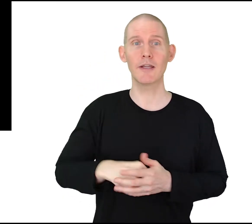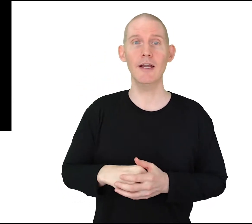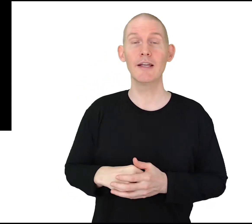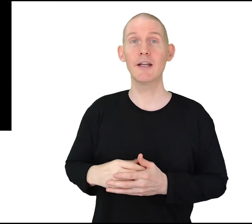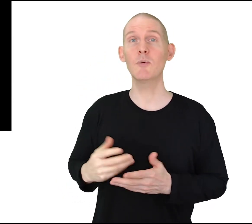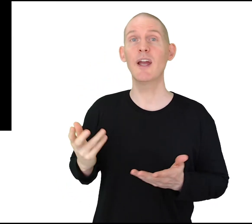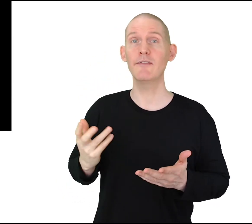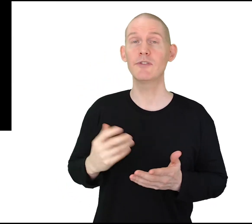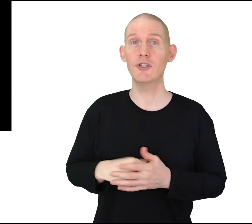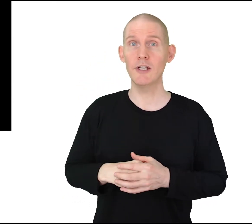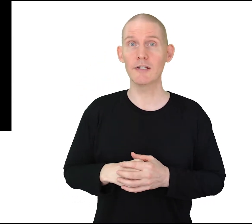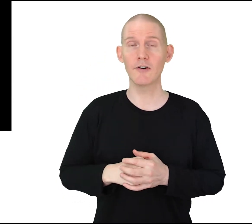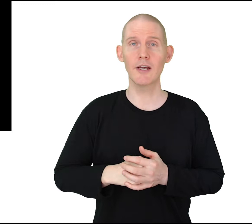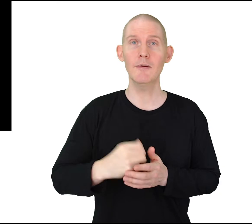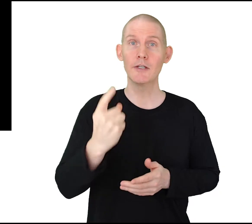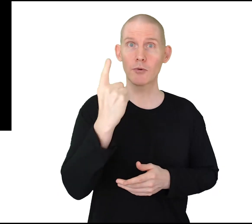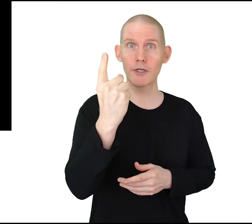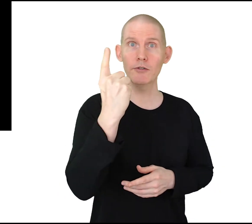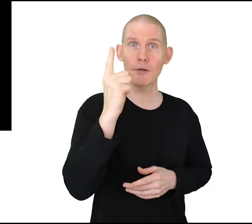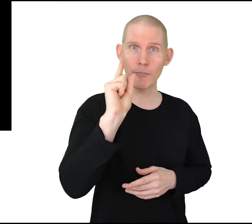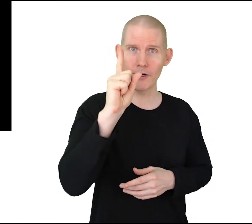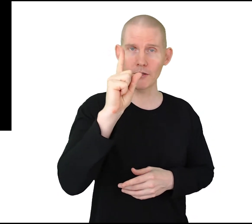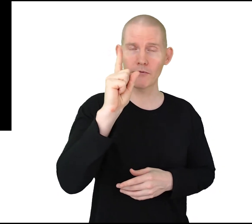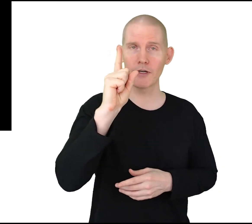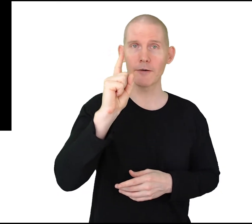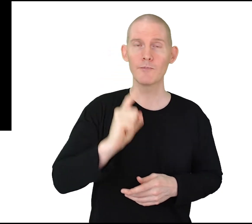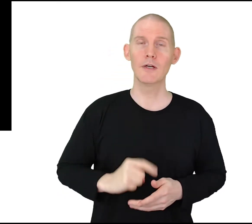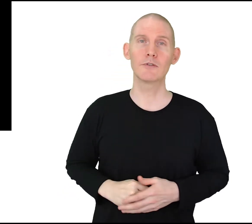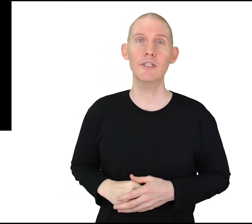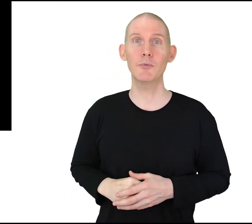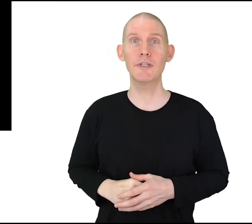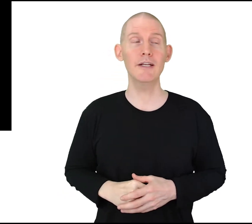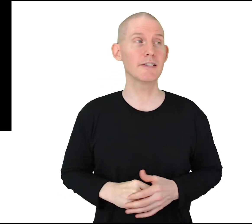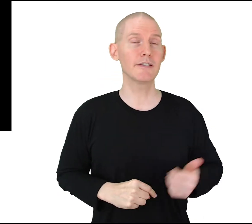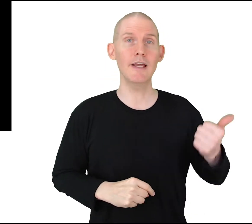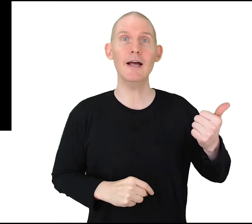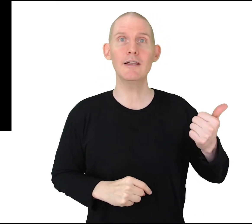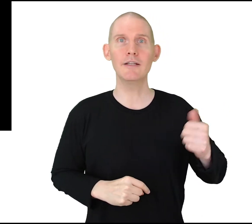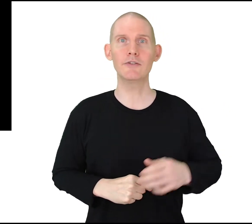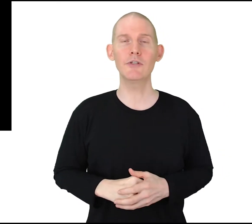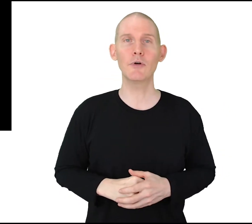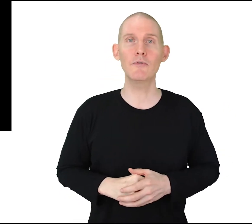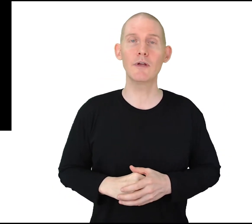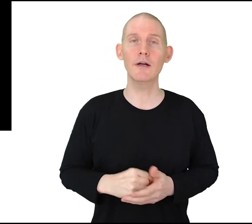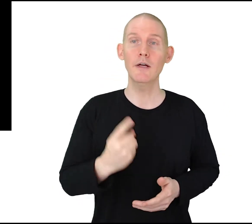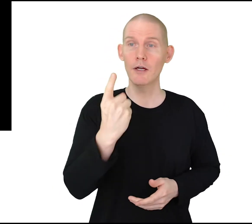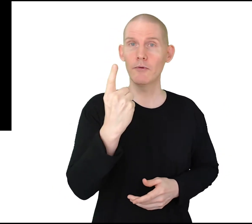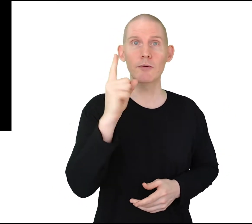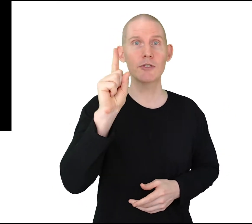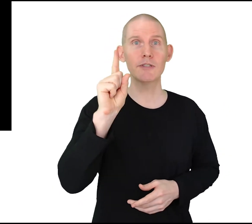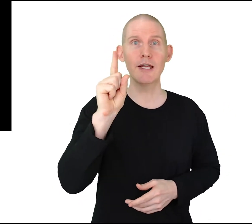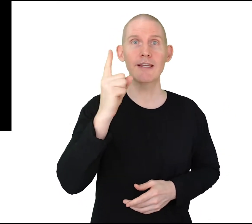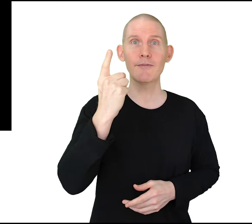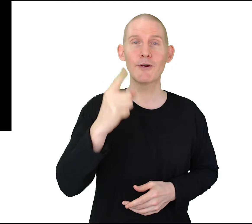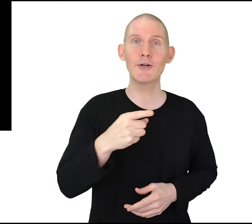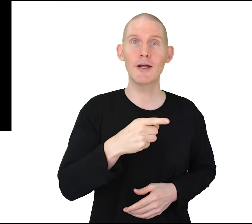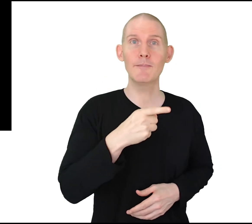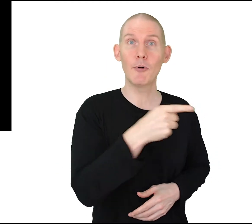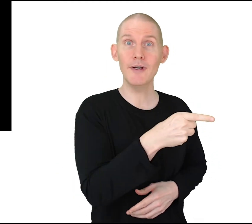Here we have she, okay? So we're going to use a pointer finger. So let's pretend it's Sally and she's over there. We would just take that finger and point at